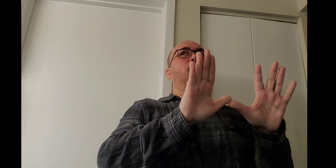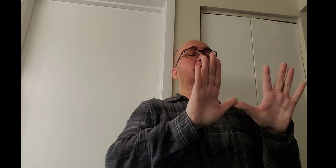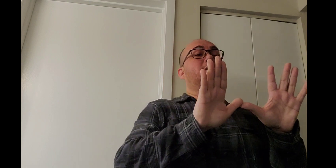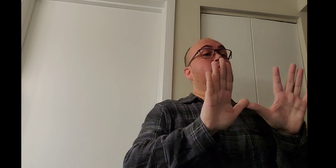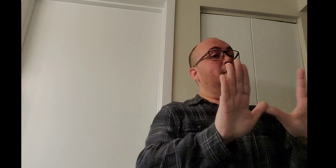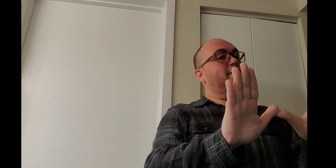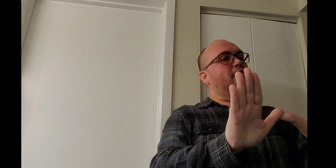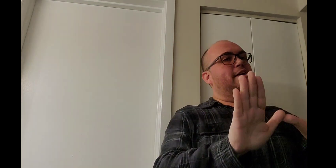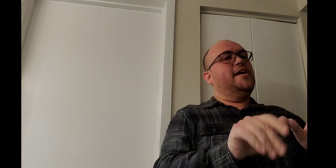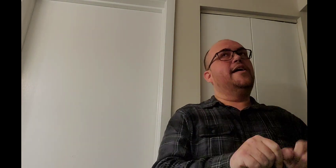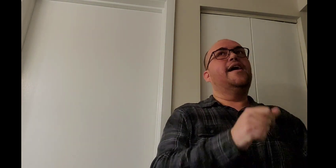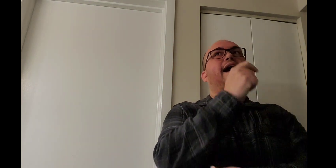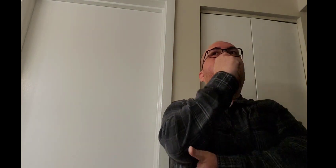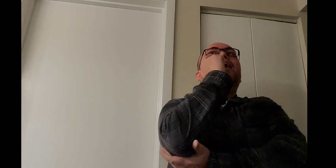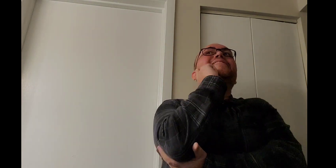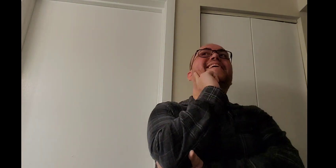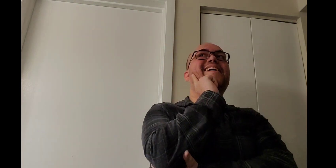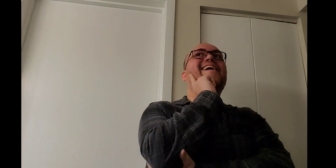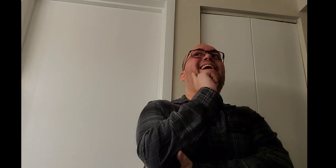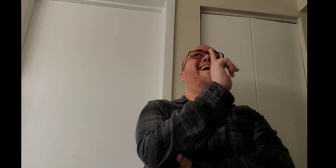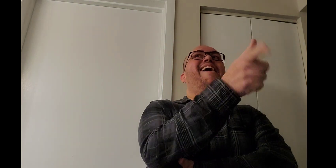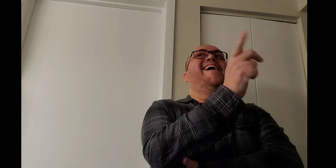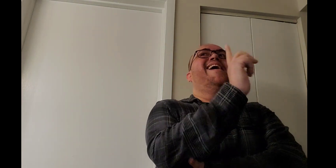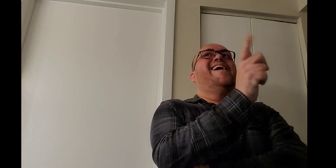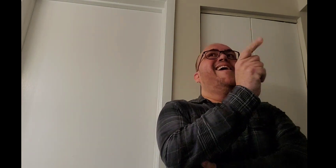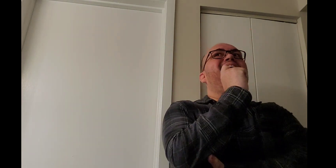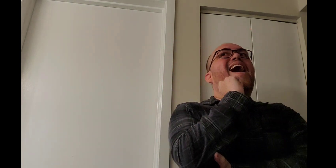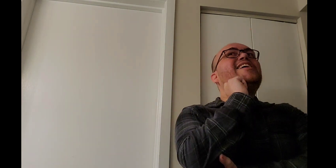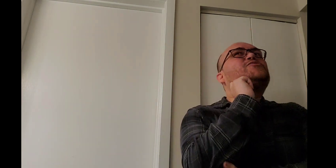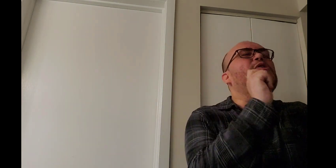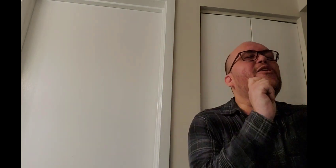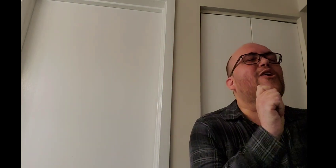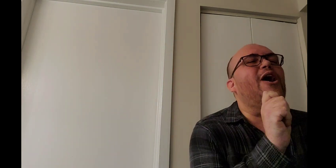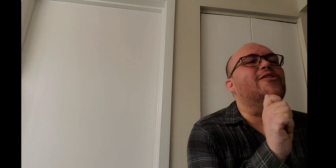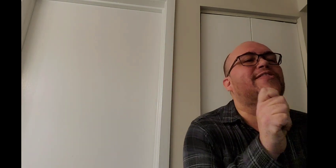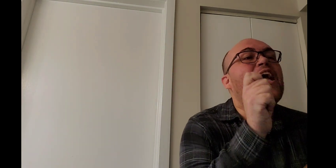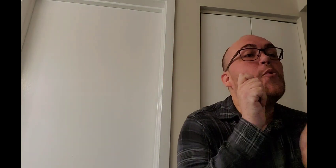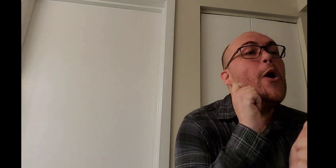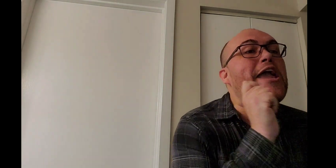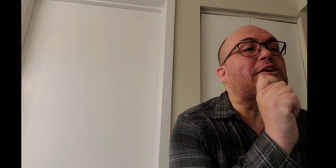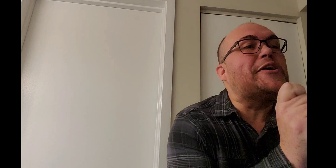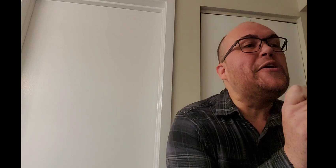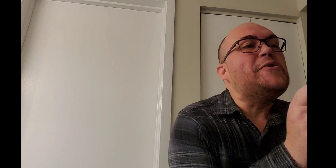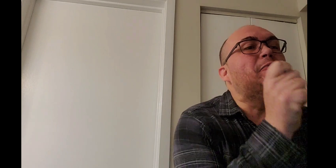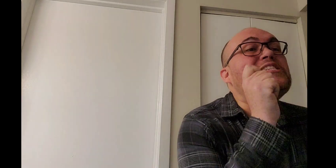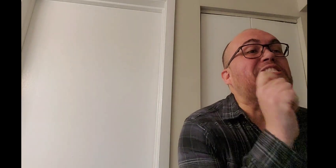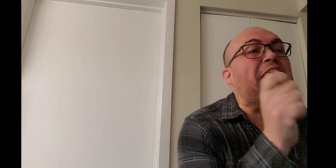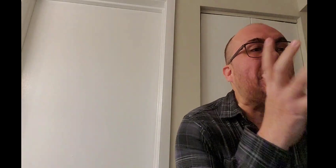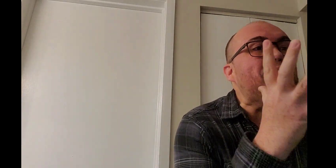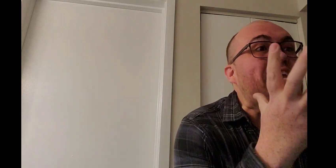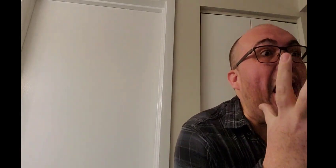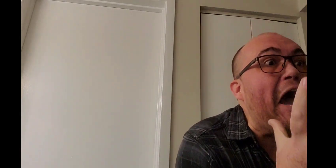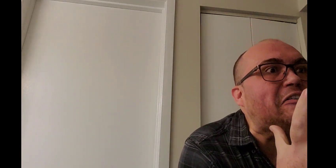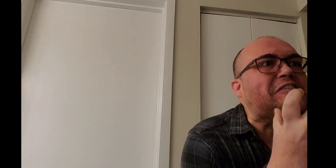i was at the restaurant and i swear to god the waiter was checking me out